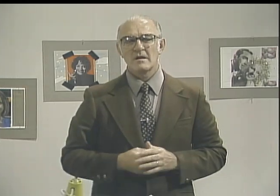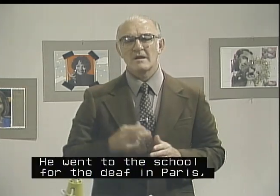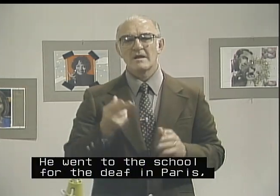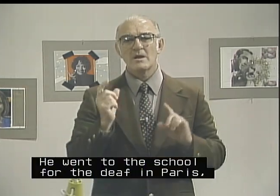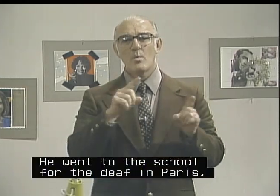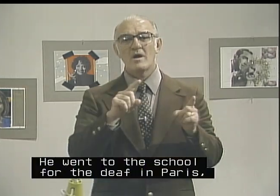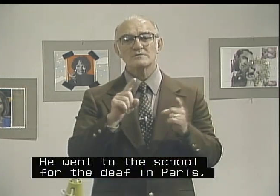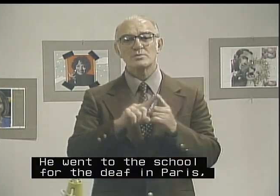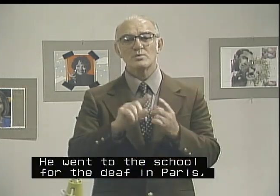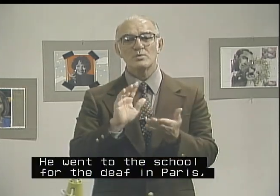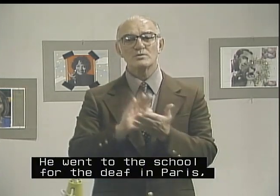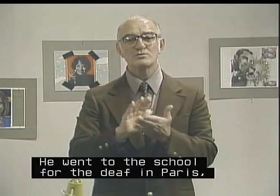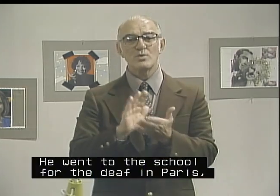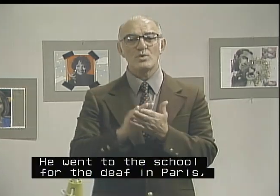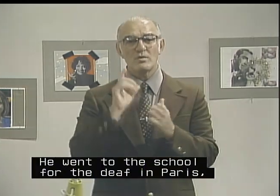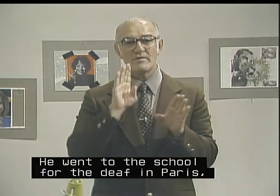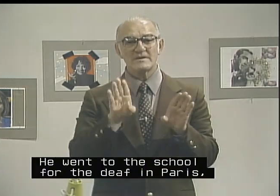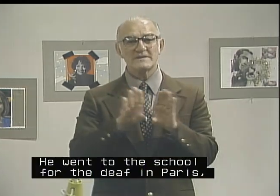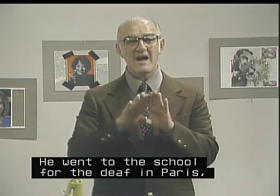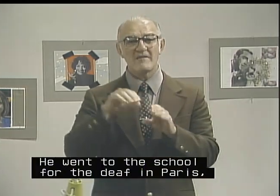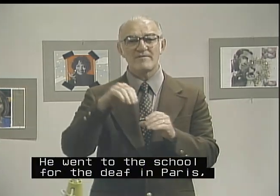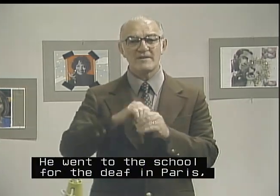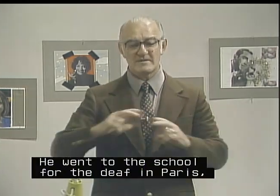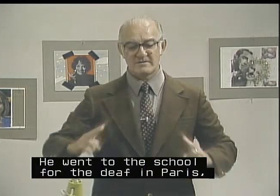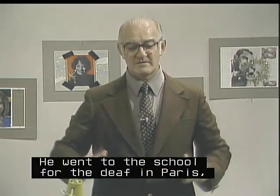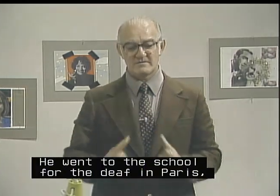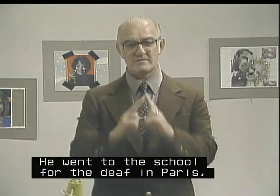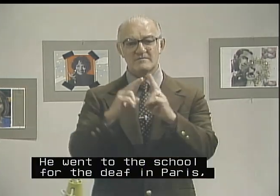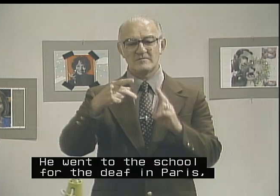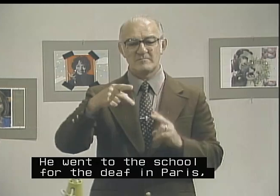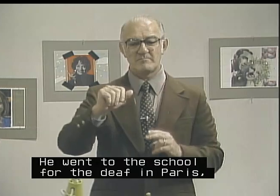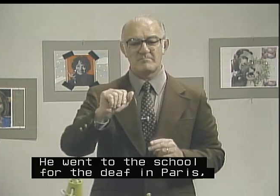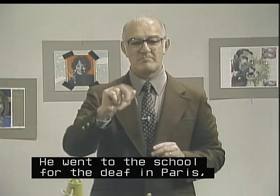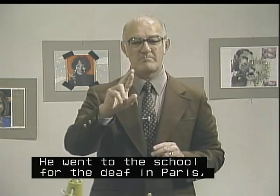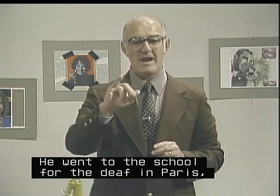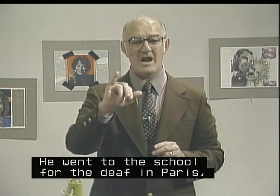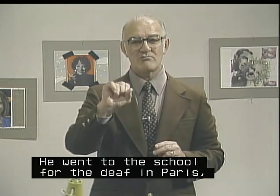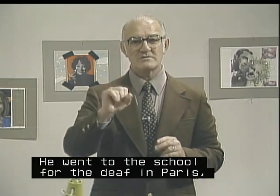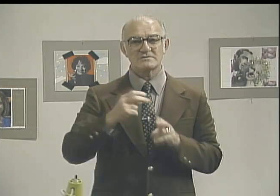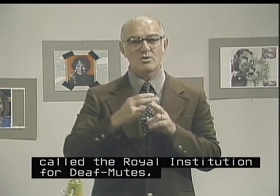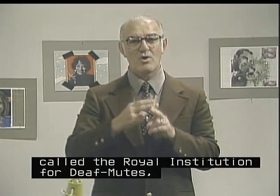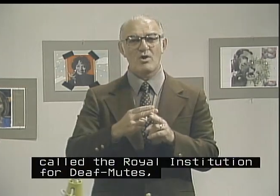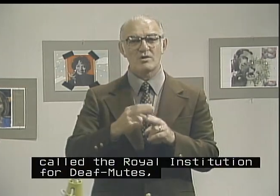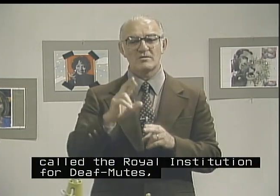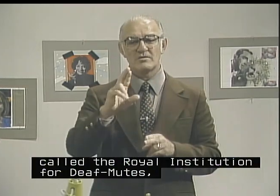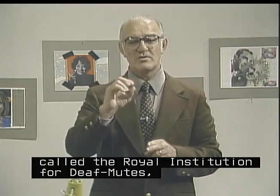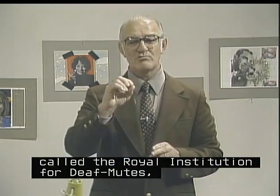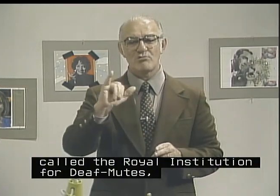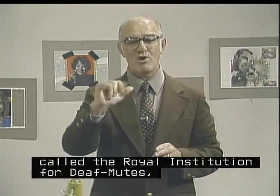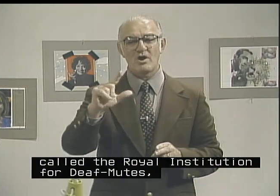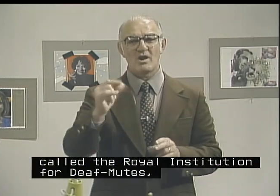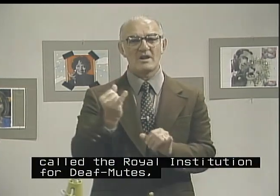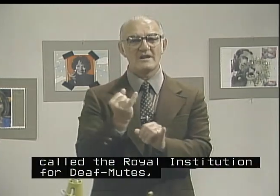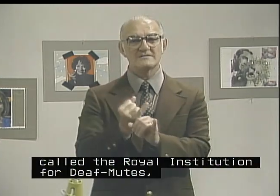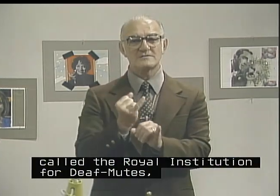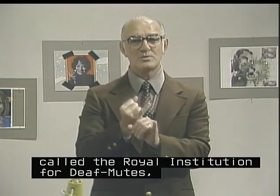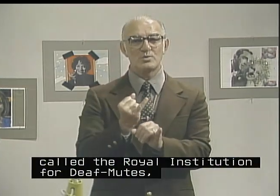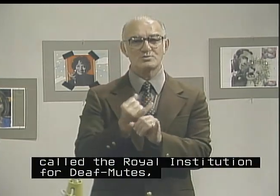He went to the school for the deaf in Paris, called the Royal Institution